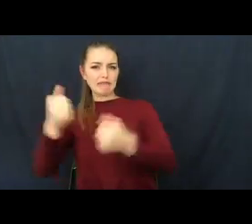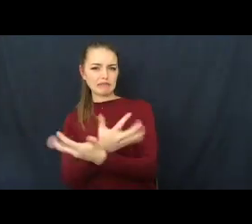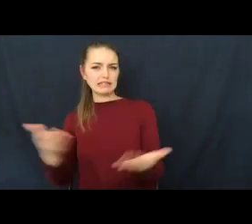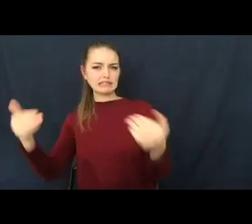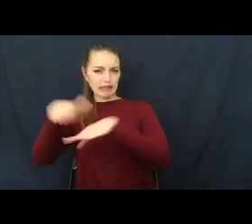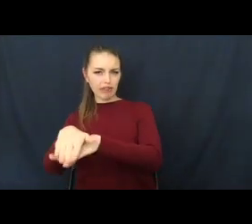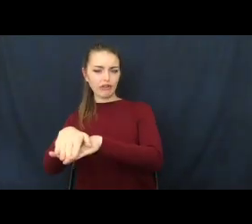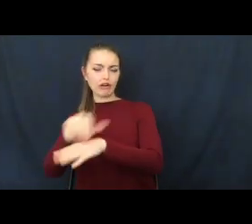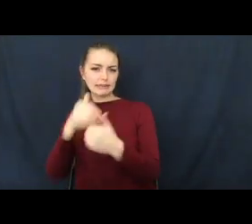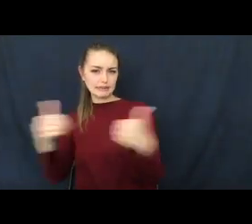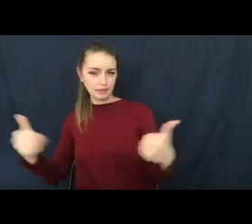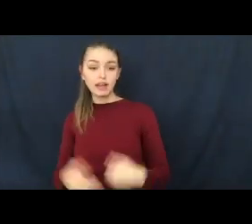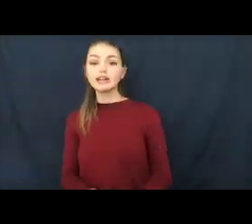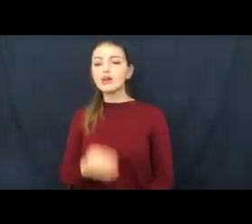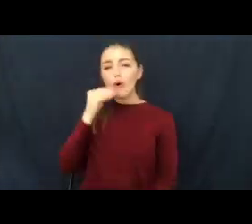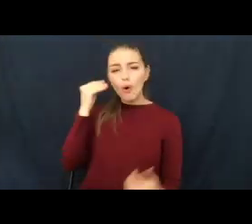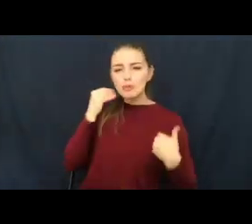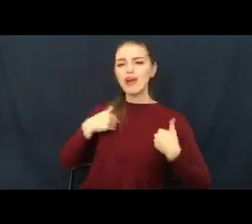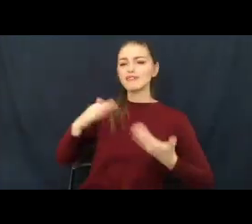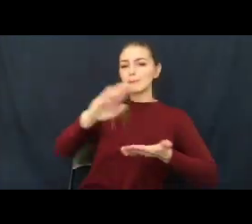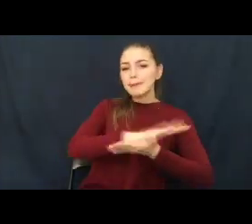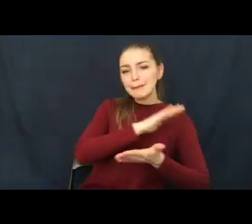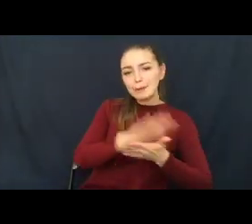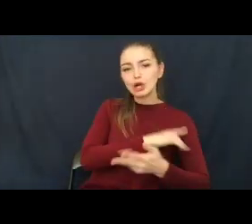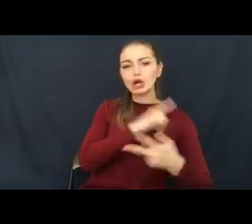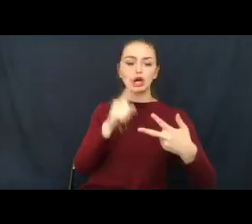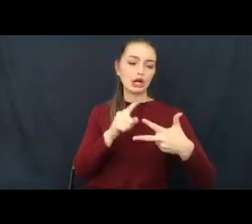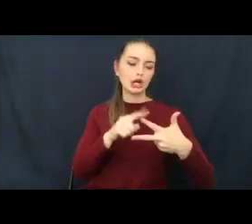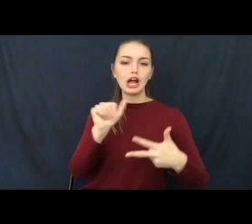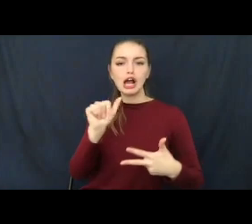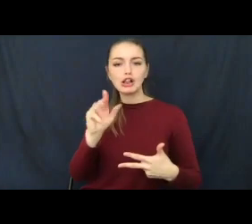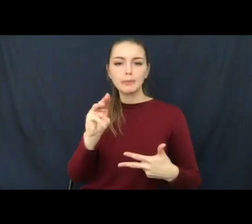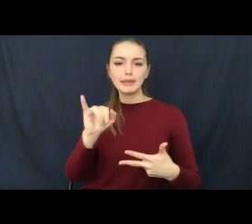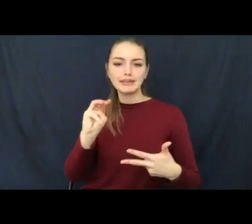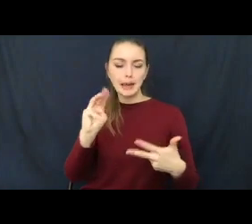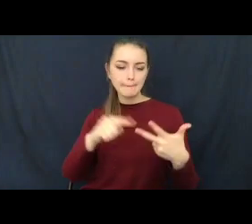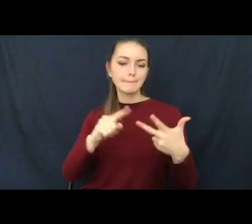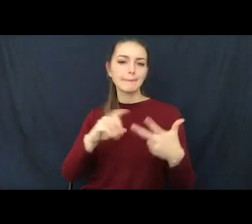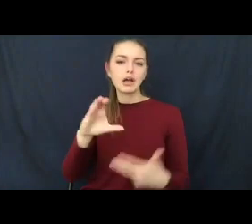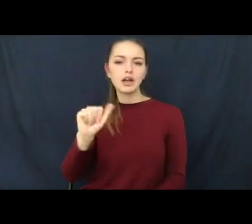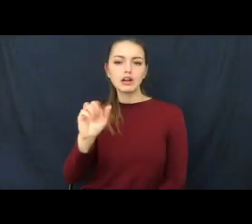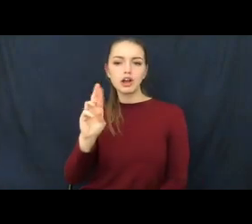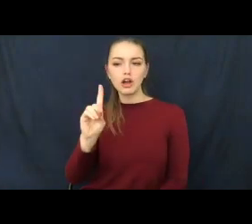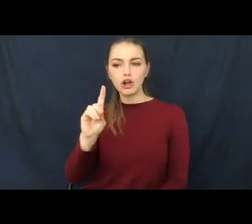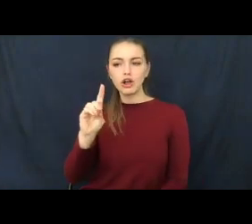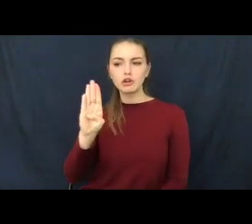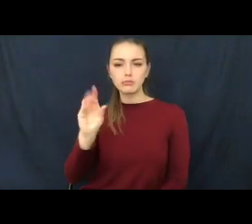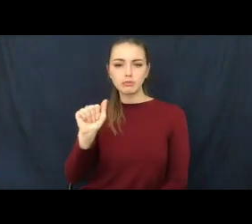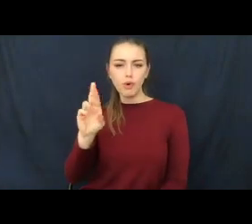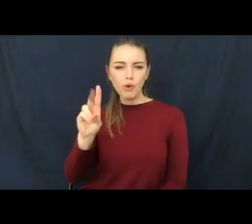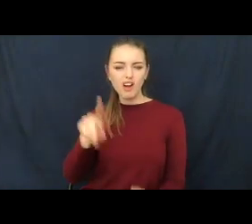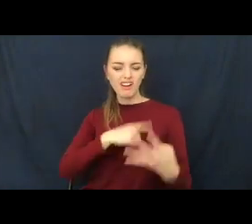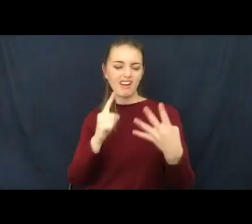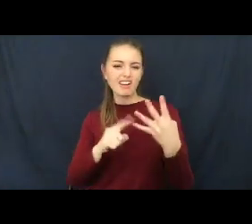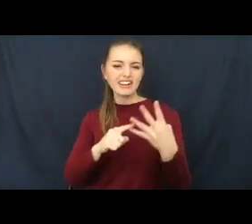at home. You put in your paper, you put in your aluminum, your cardboard, sometimes the clear